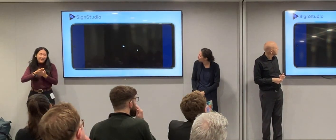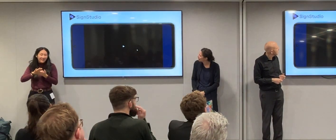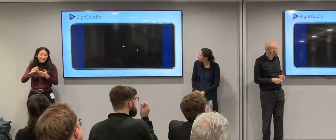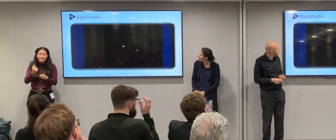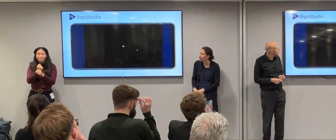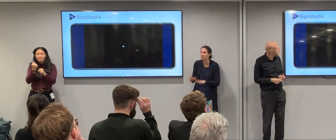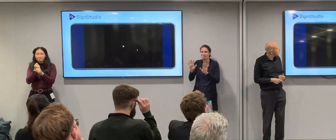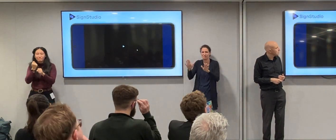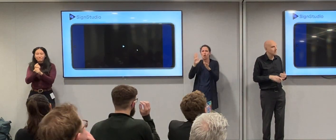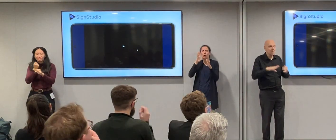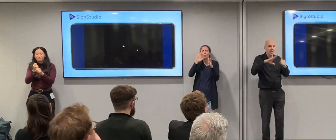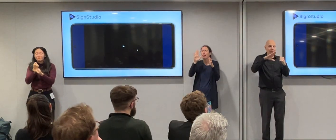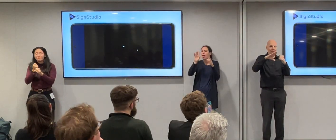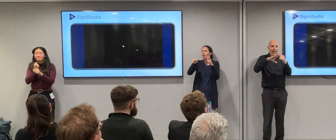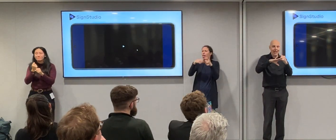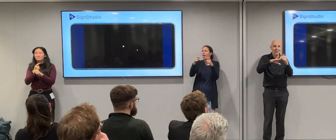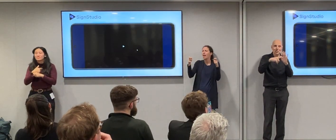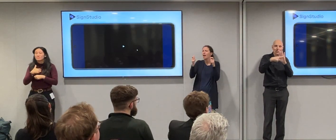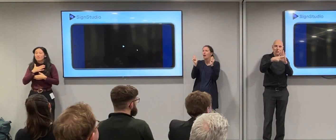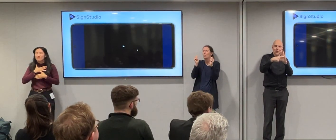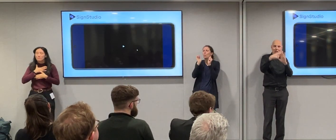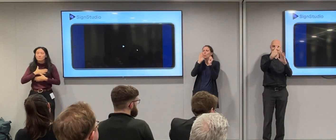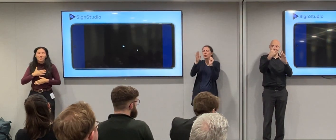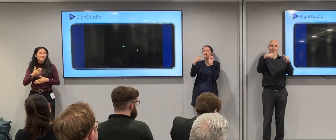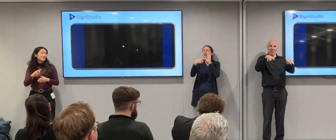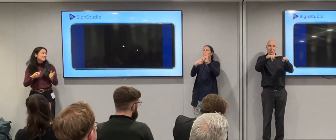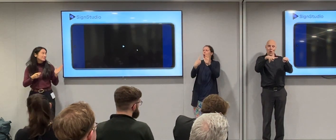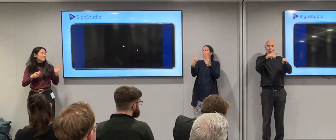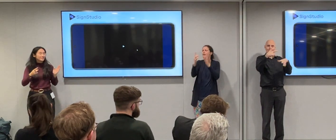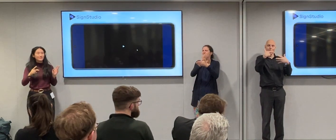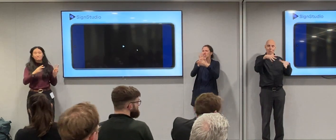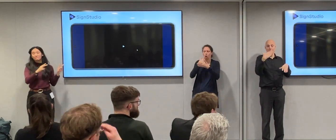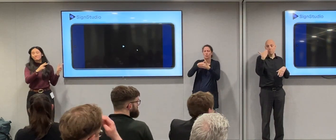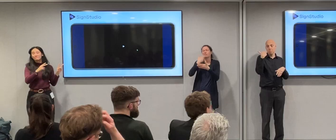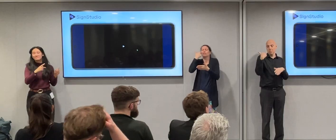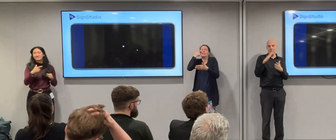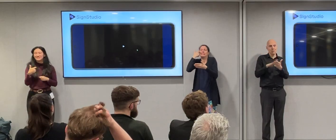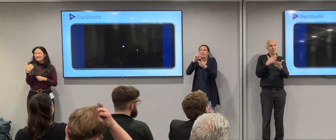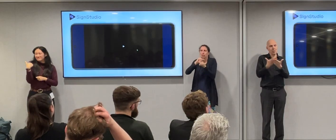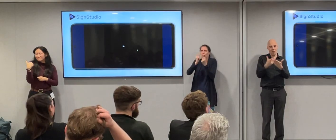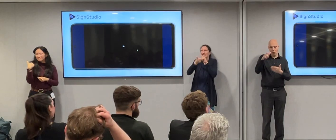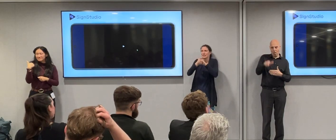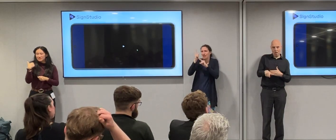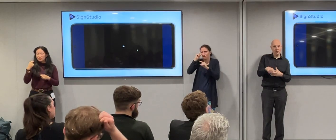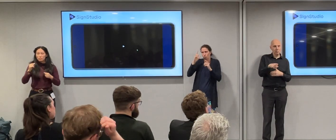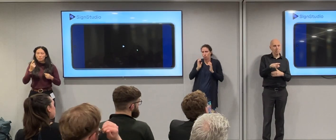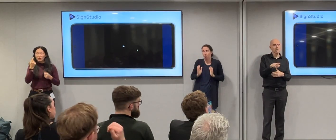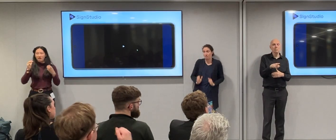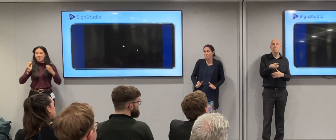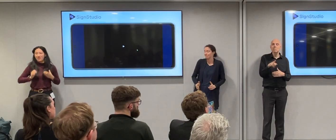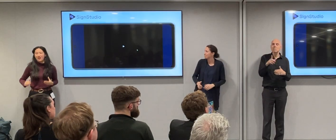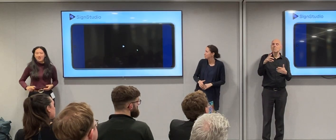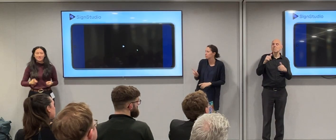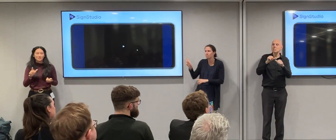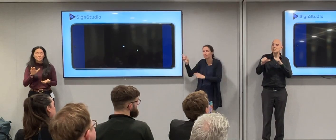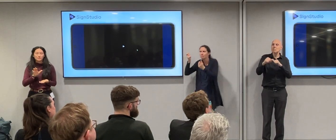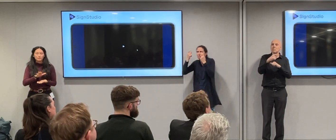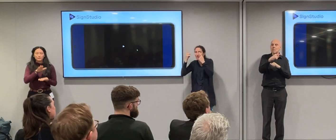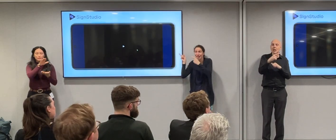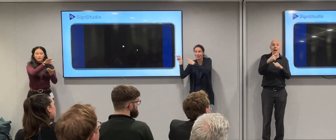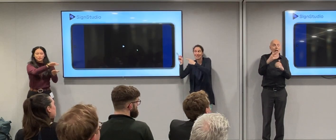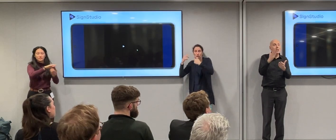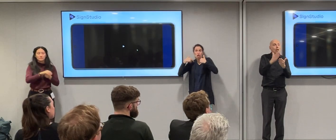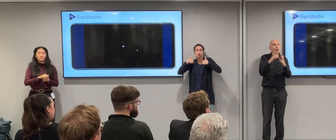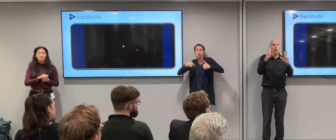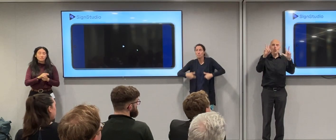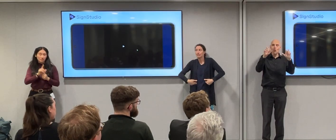And so I wanted to end by showing one of these videos that we've recently translated for a client. And just to confirm, this has had humans in the